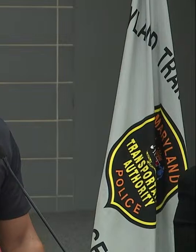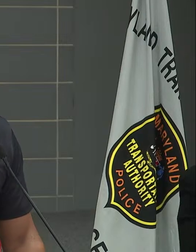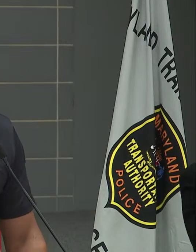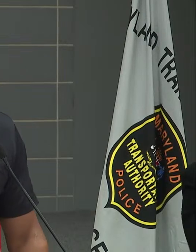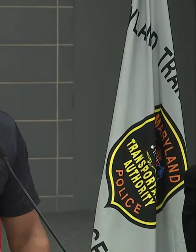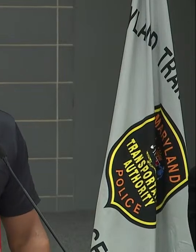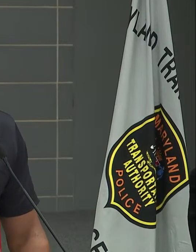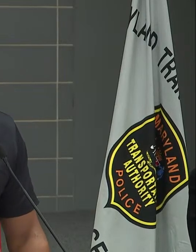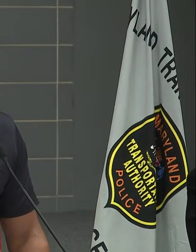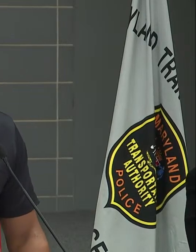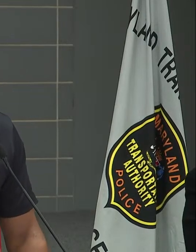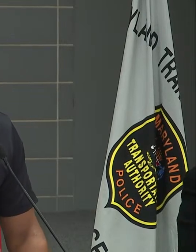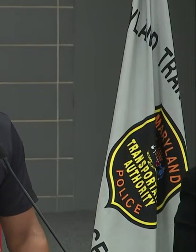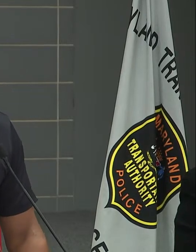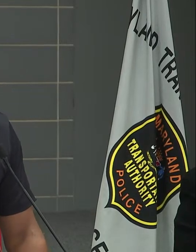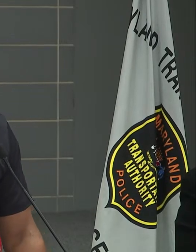City.